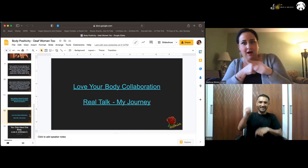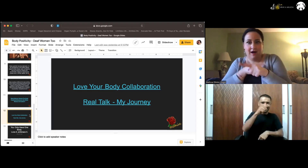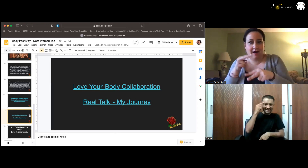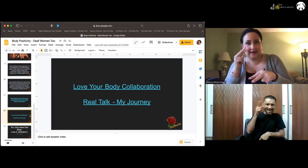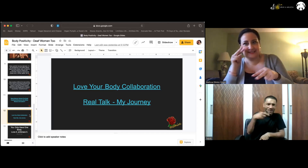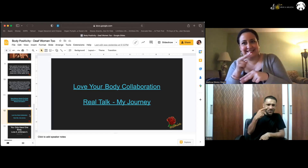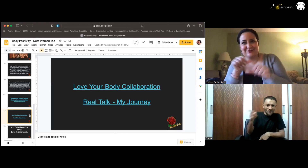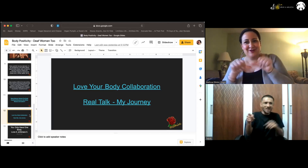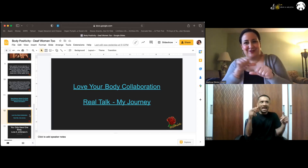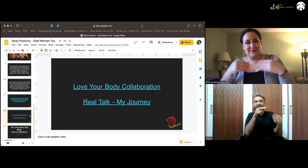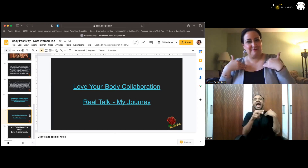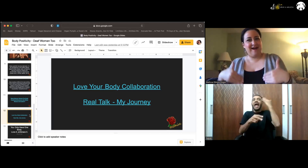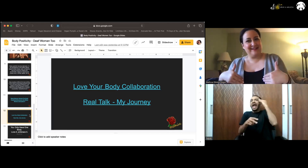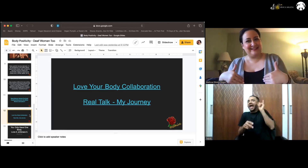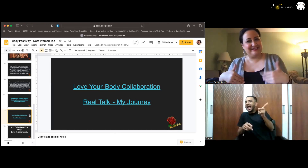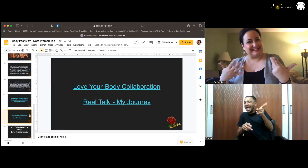small community. Things, you know,